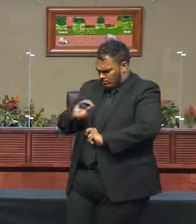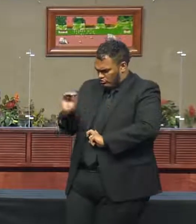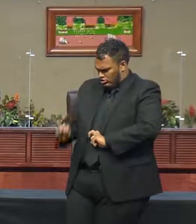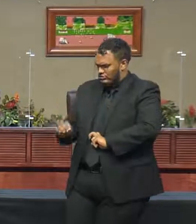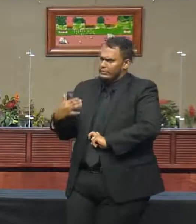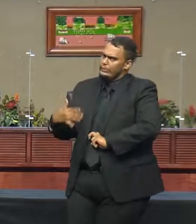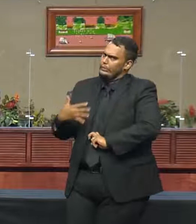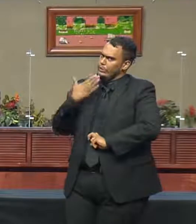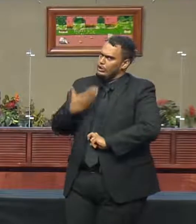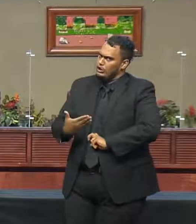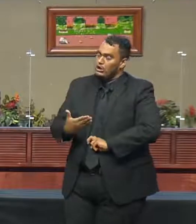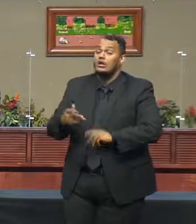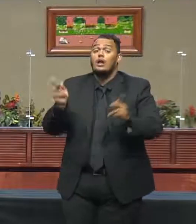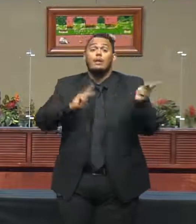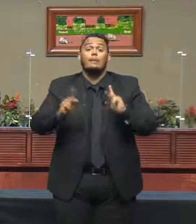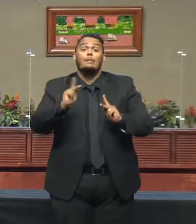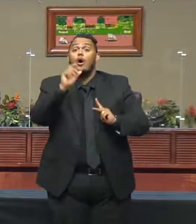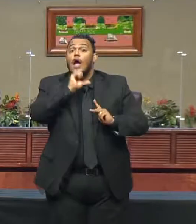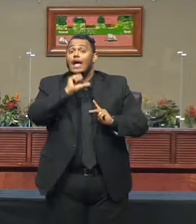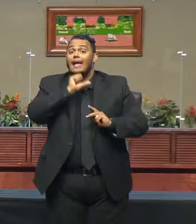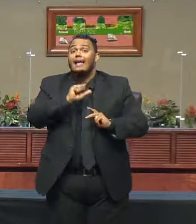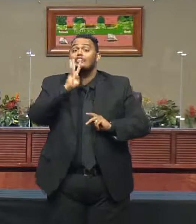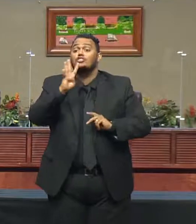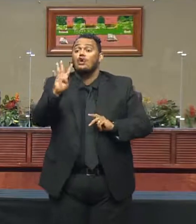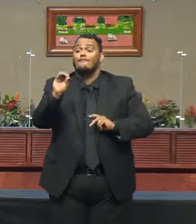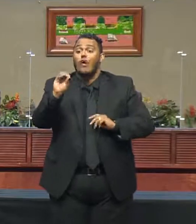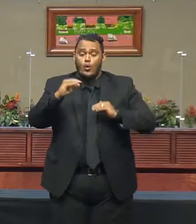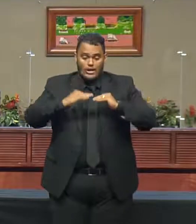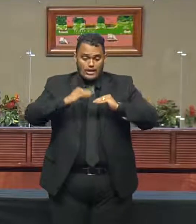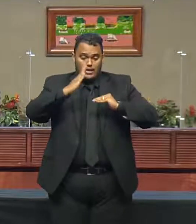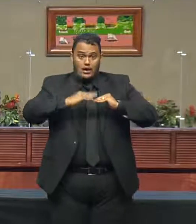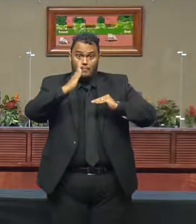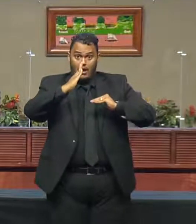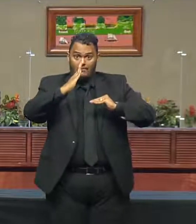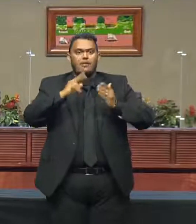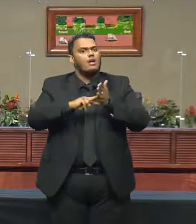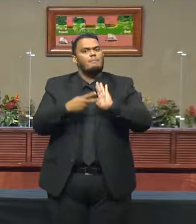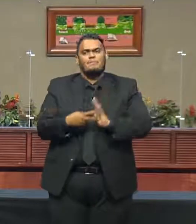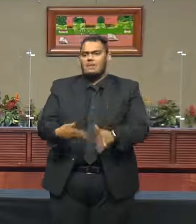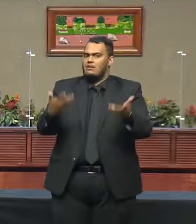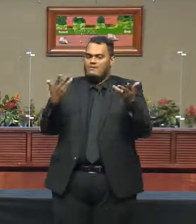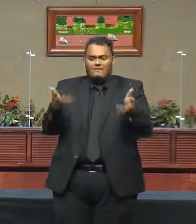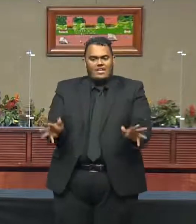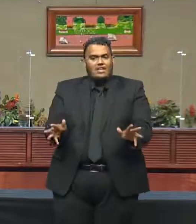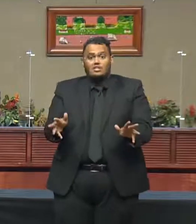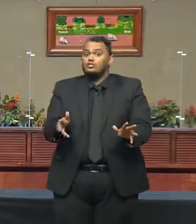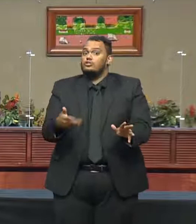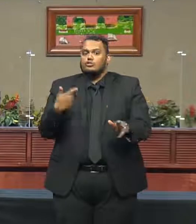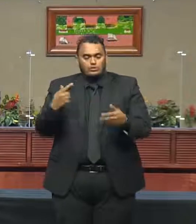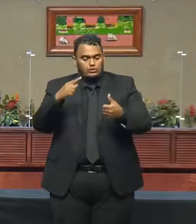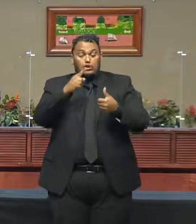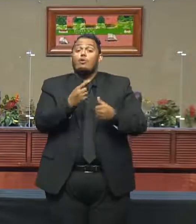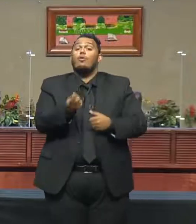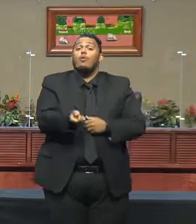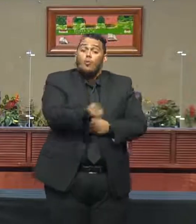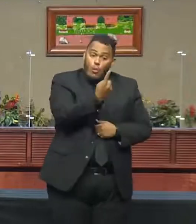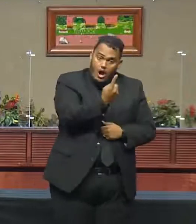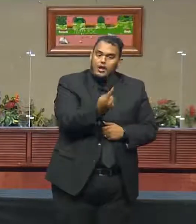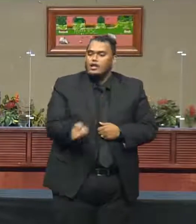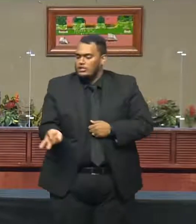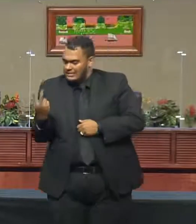40, we have completed meaning have 1 and 2 or Johnson & Johnson,